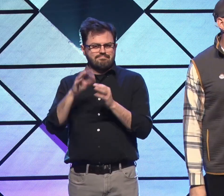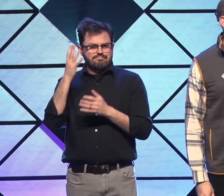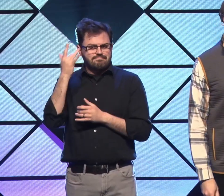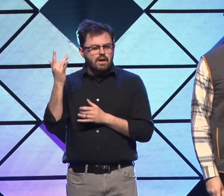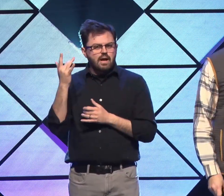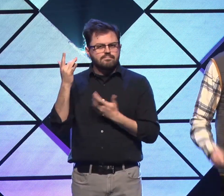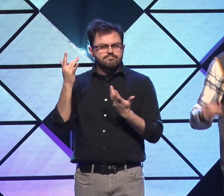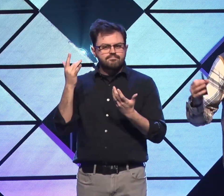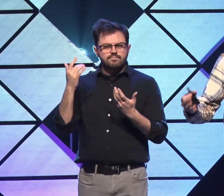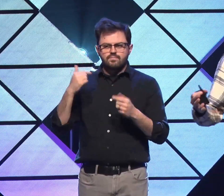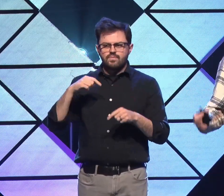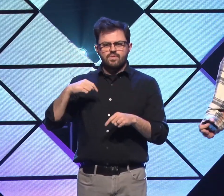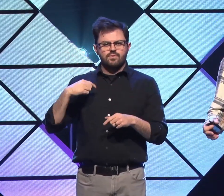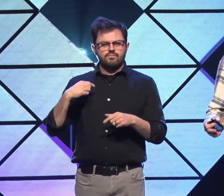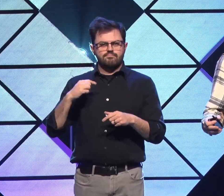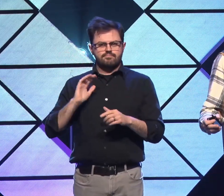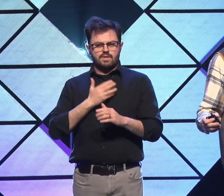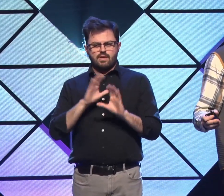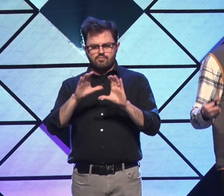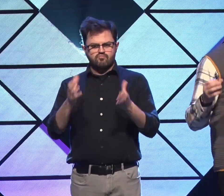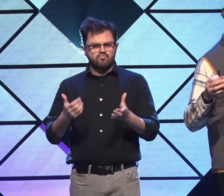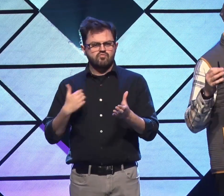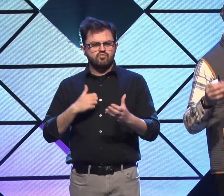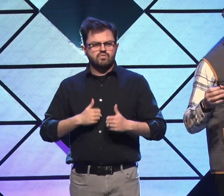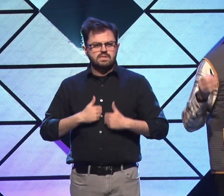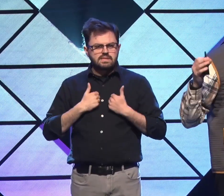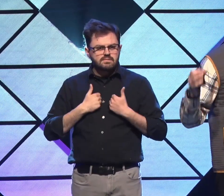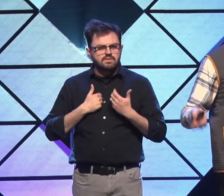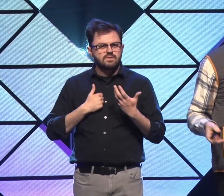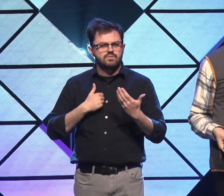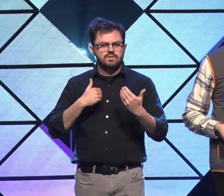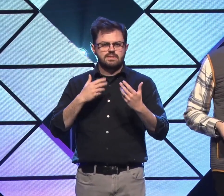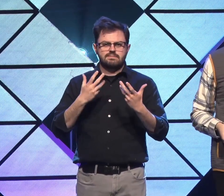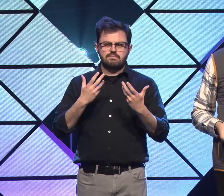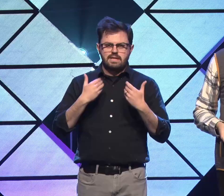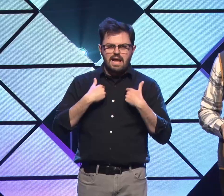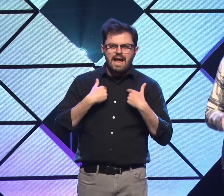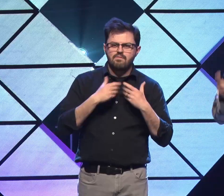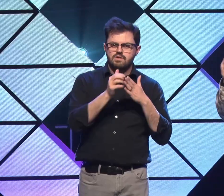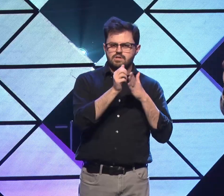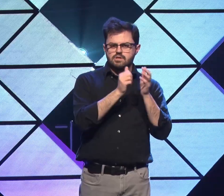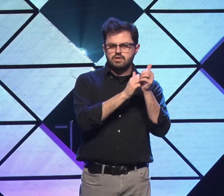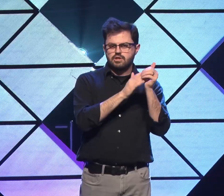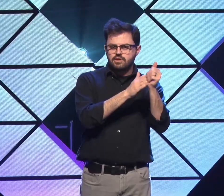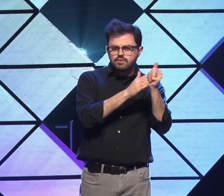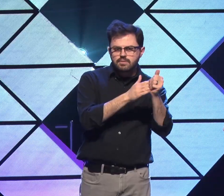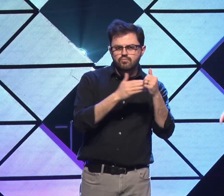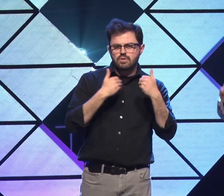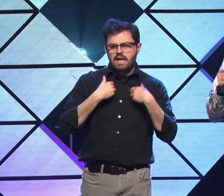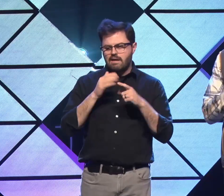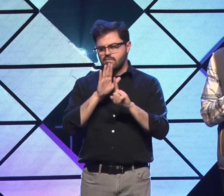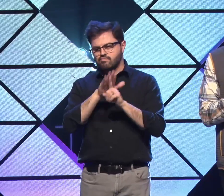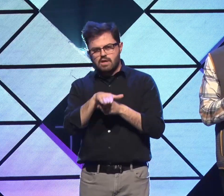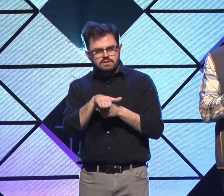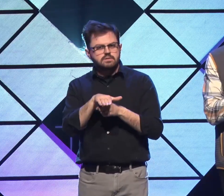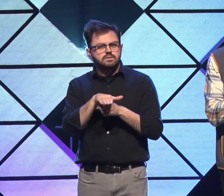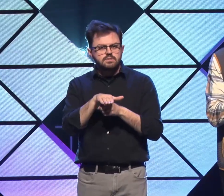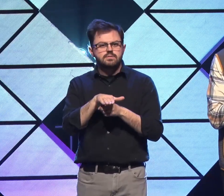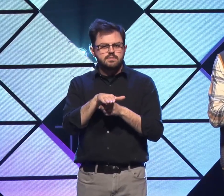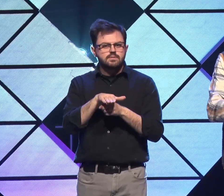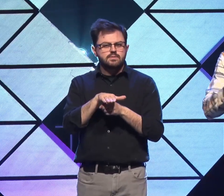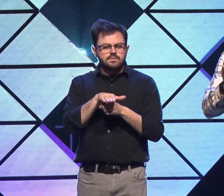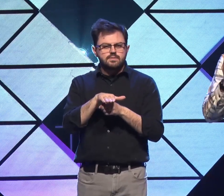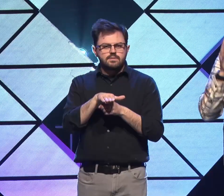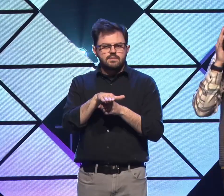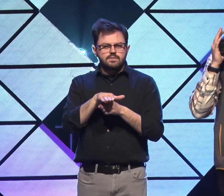in a world with leadership, and we live in a world with oppression. And what happens is this. So today, as